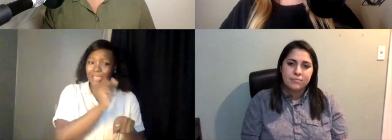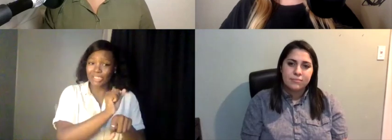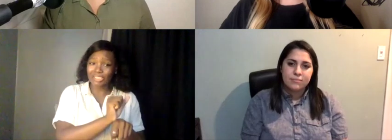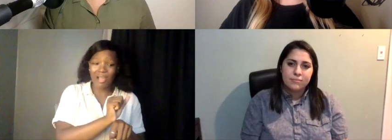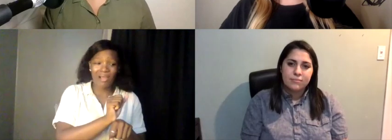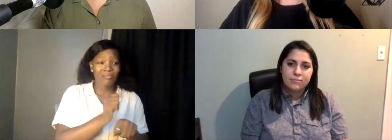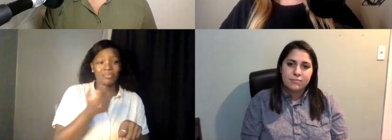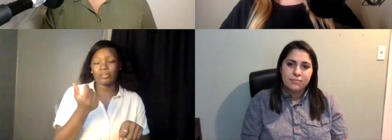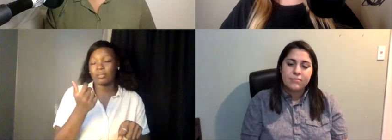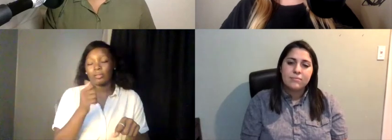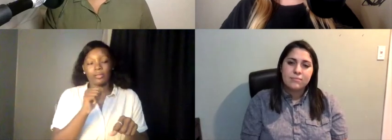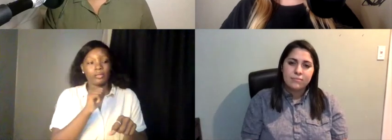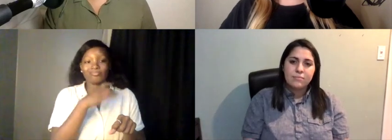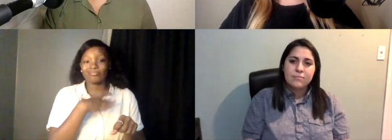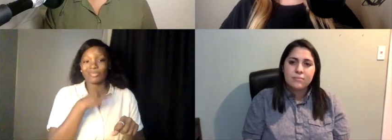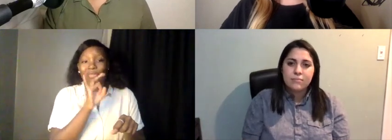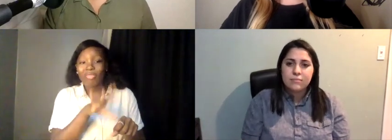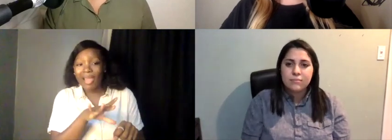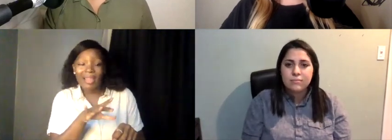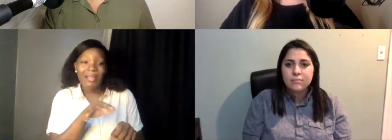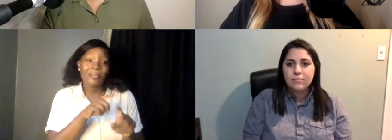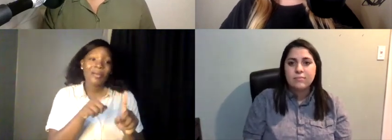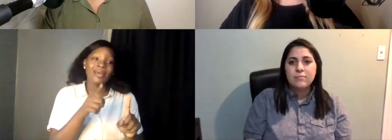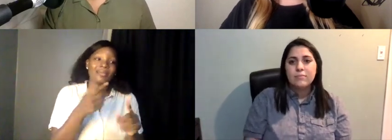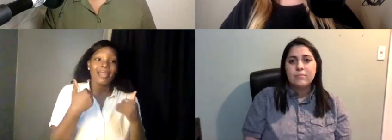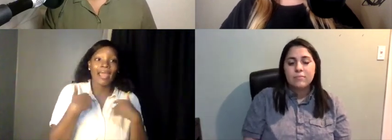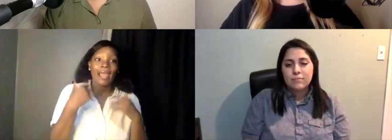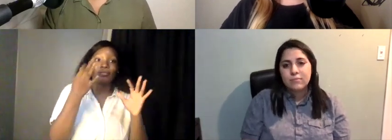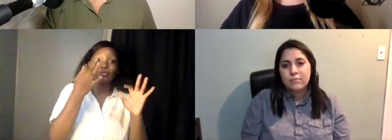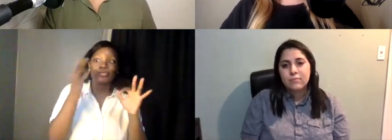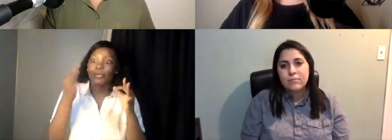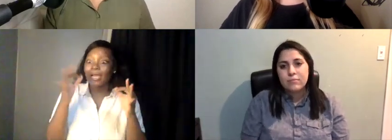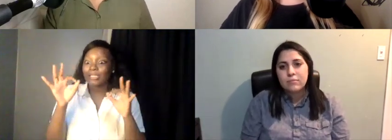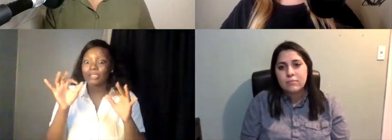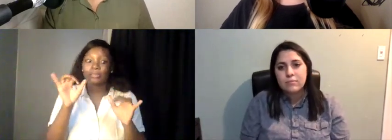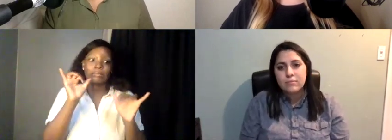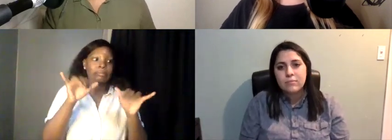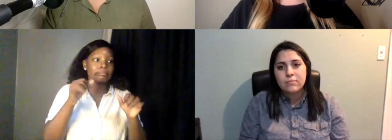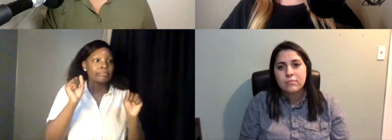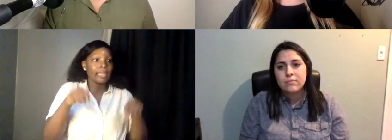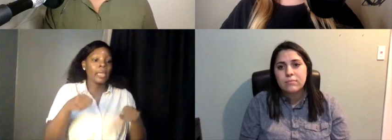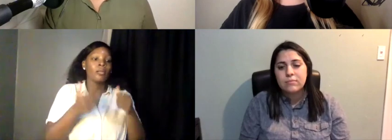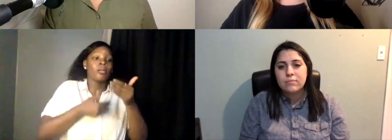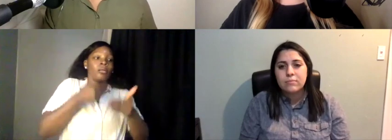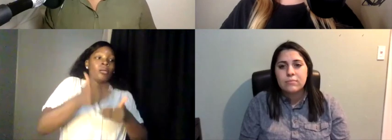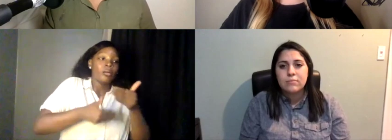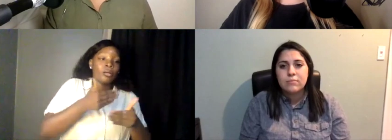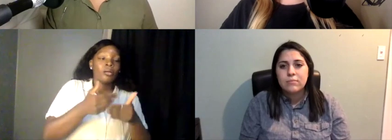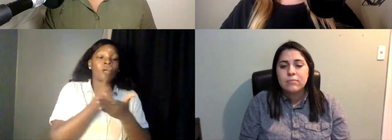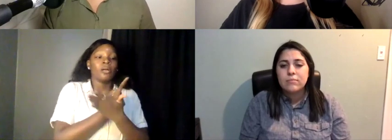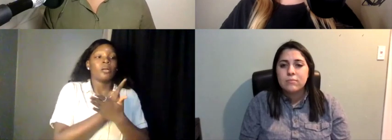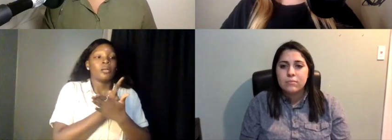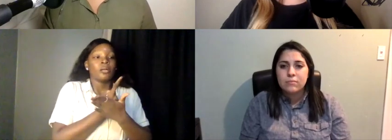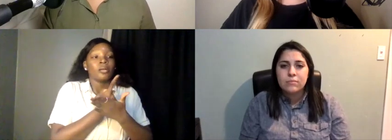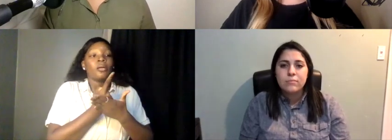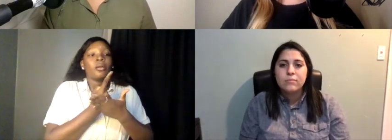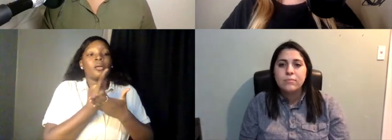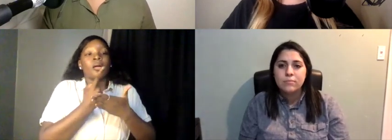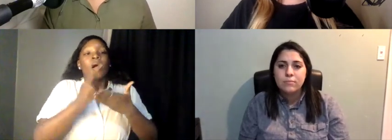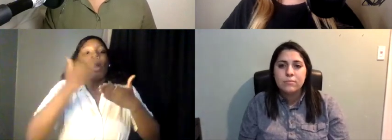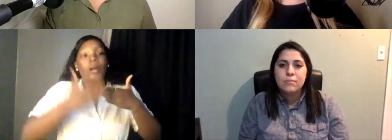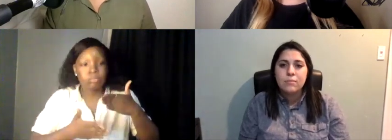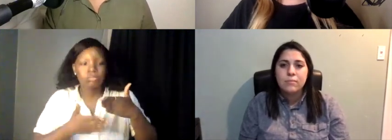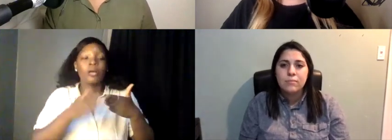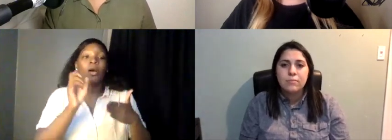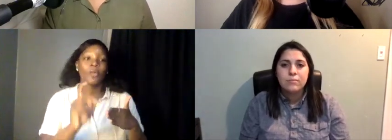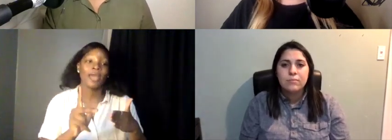they were at least distracted enough to kind of get through it during the week, right? Like I'll push through the week because this weekend I'm going to college. You're living